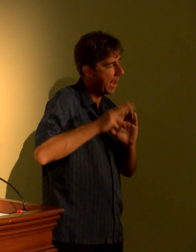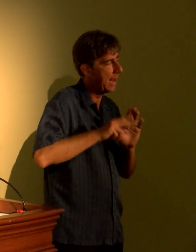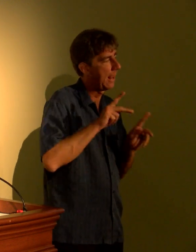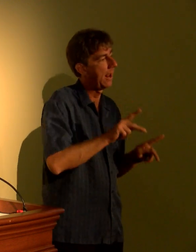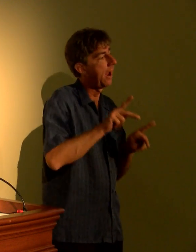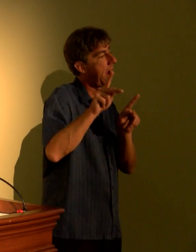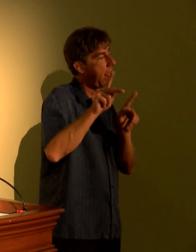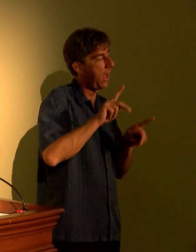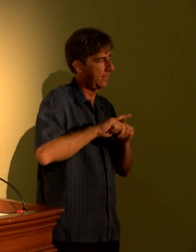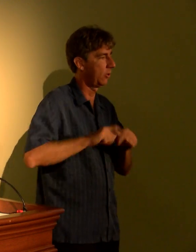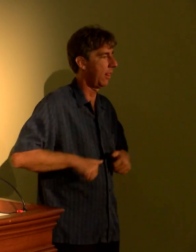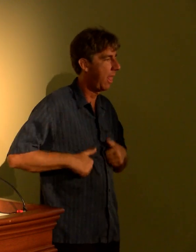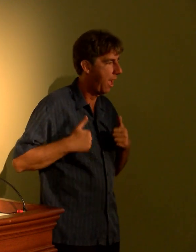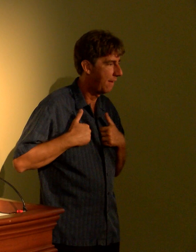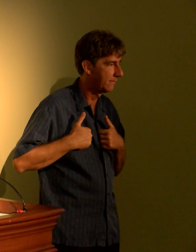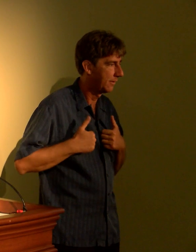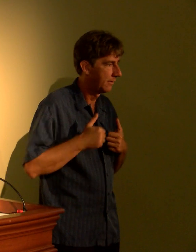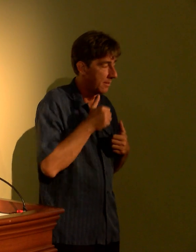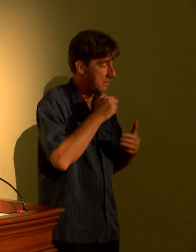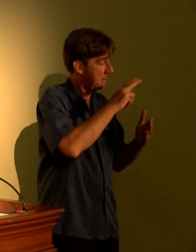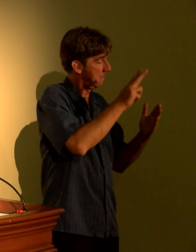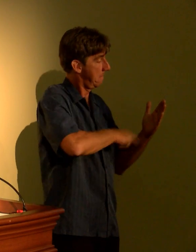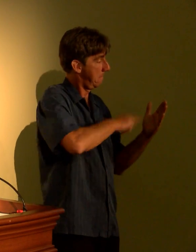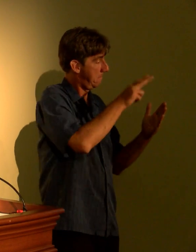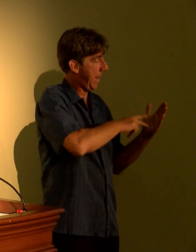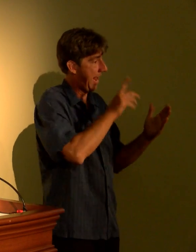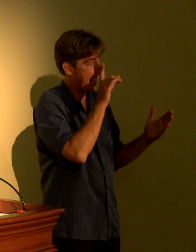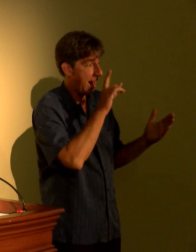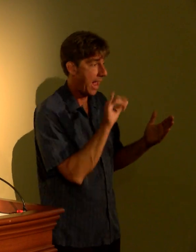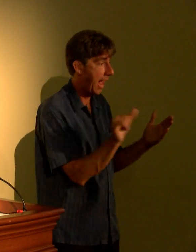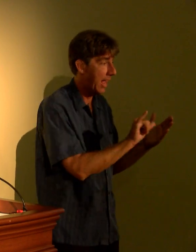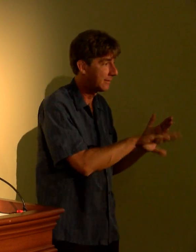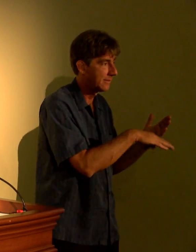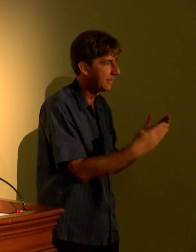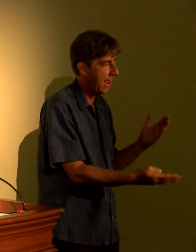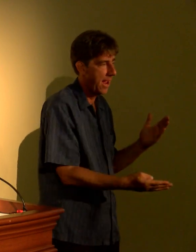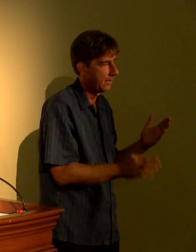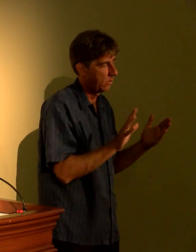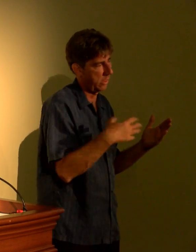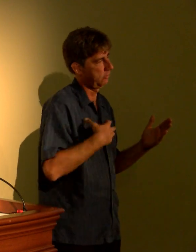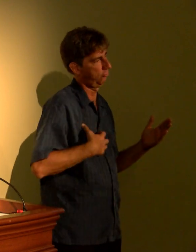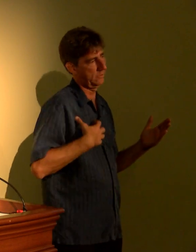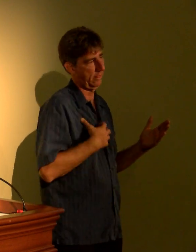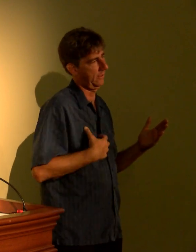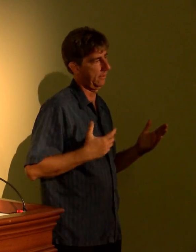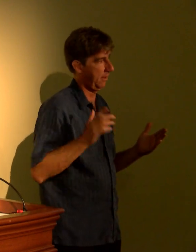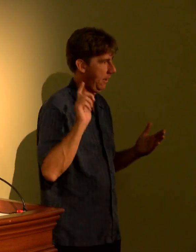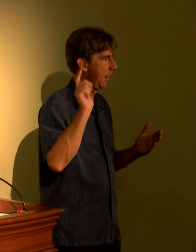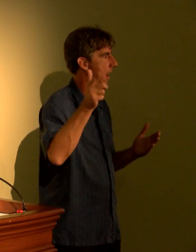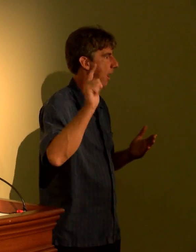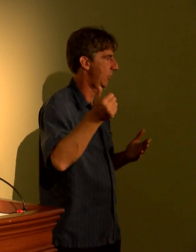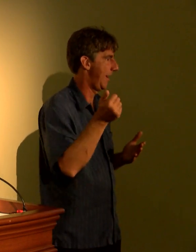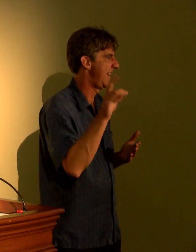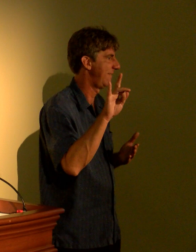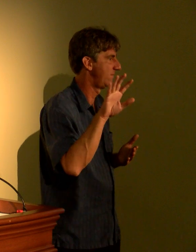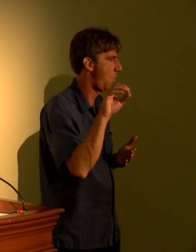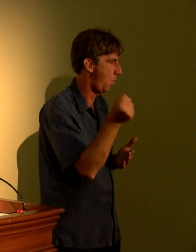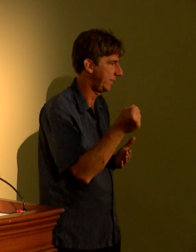never painted the child as dead. That's for the grisly daguerreotypes that come later in the